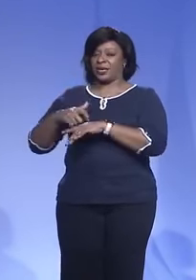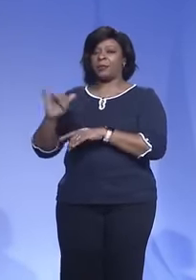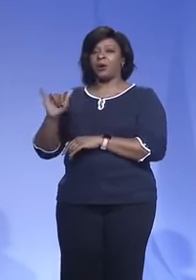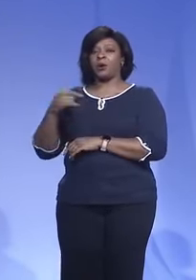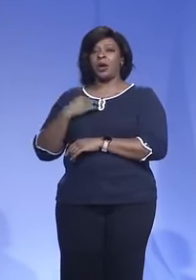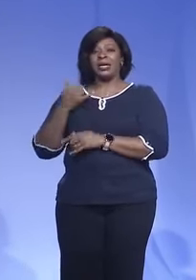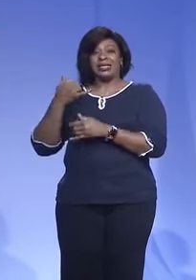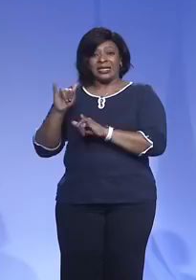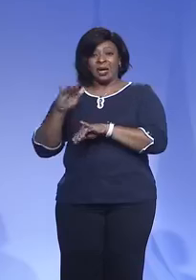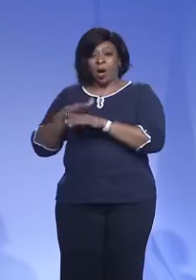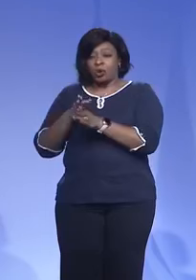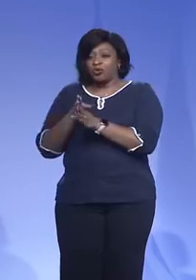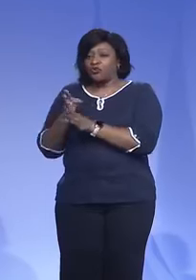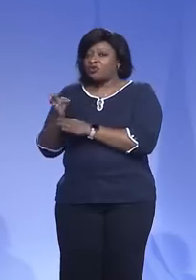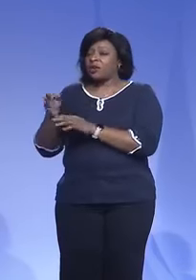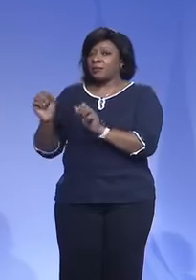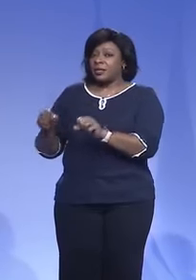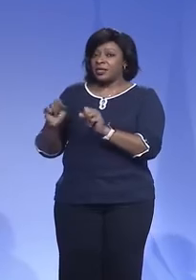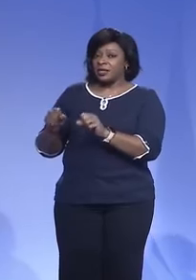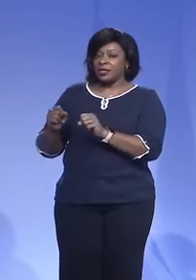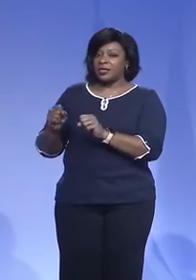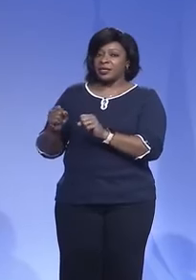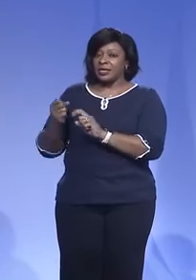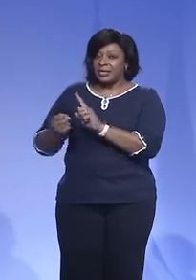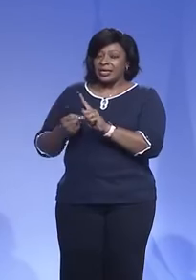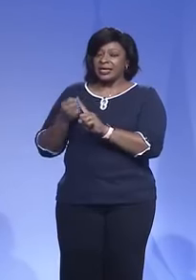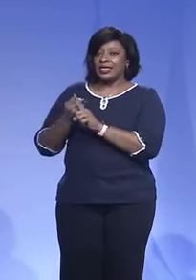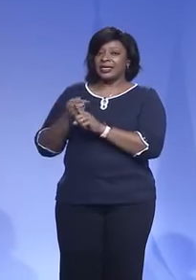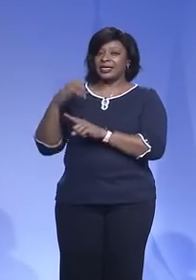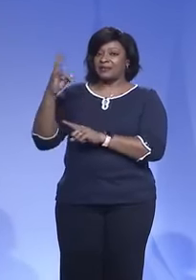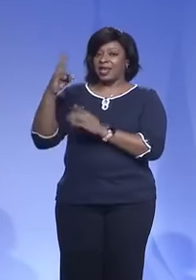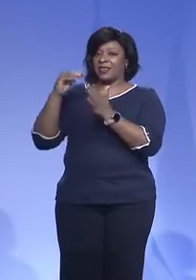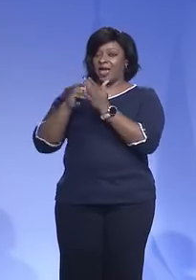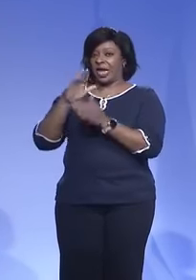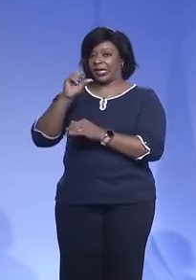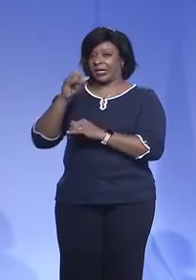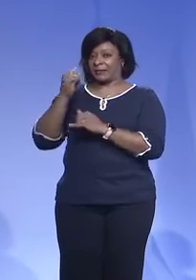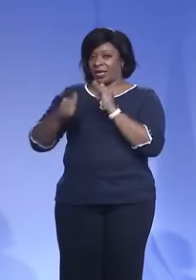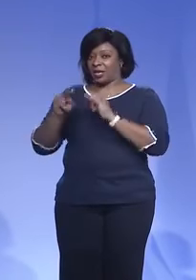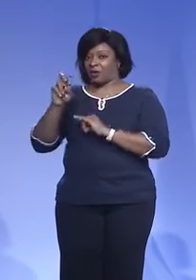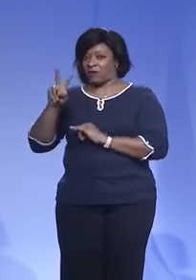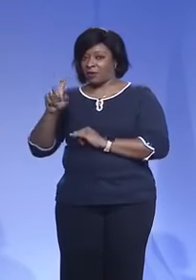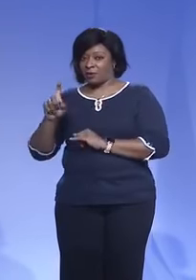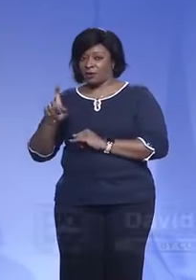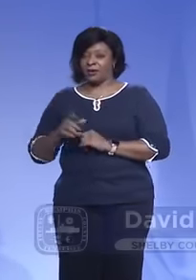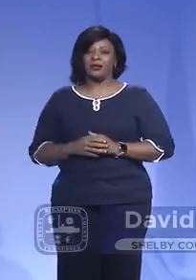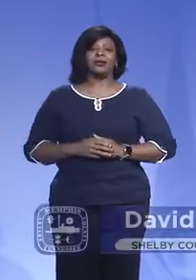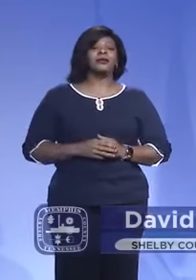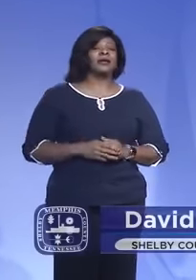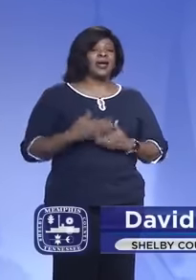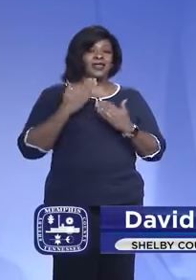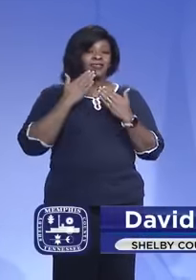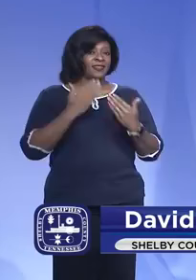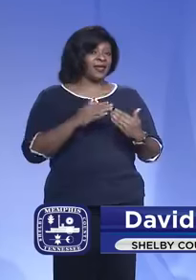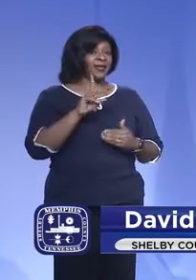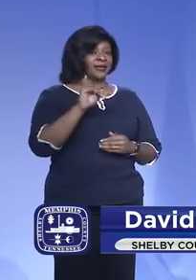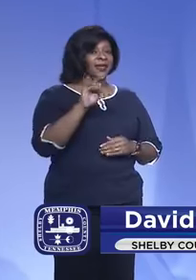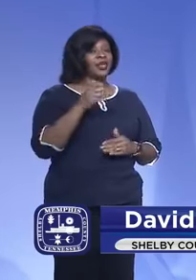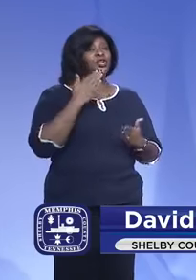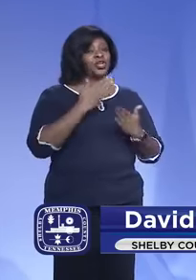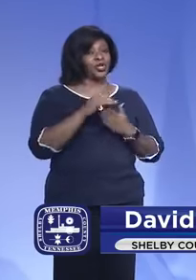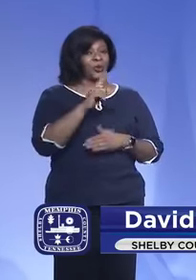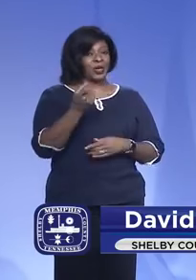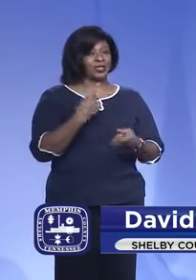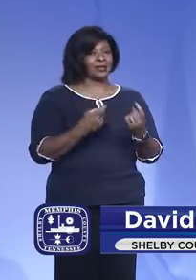wondering, are we still on track to potentially hit 70,000 cases by the end of November? Yeah. Thank you, Katie. A couple of different good